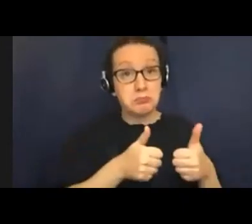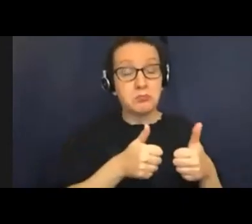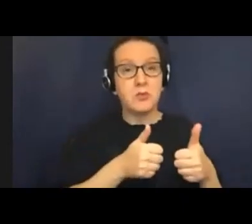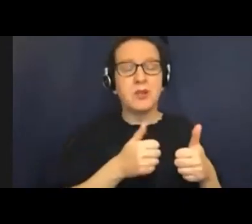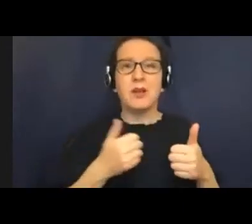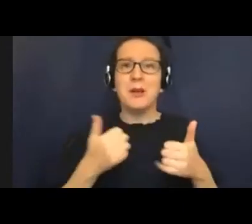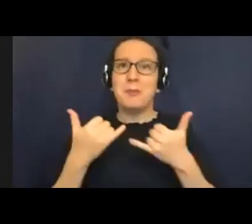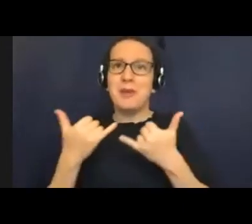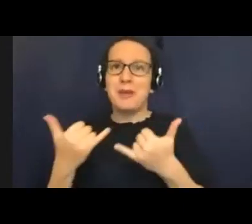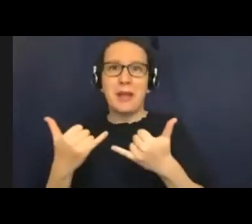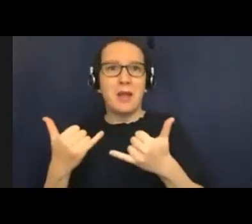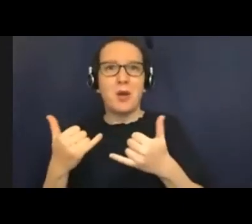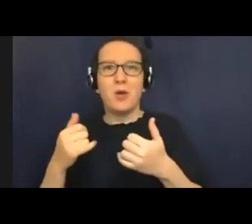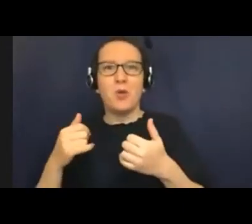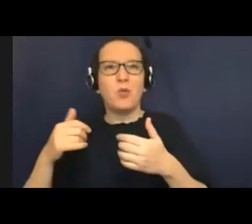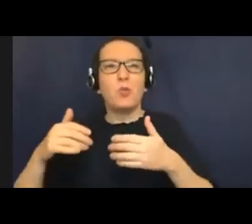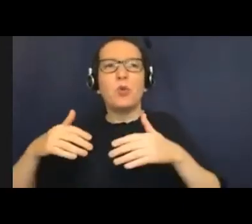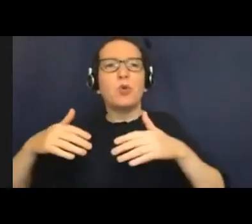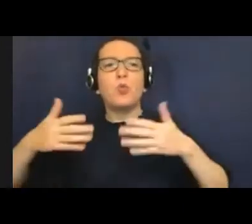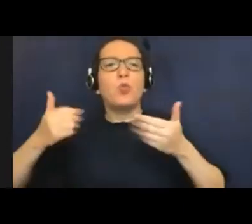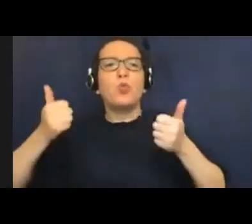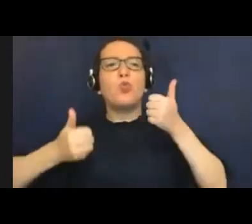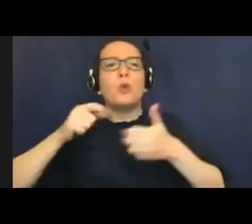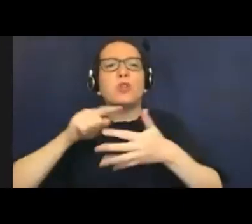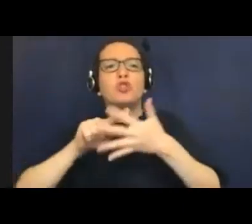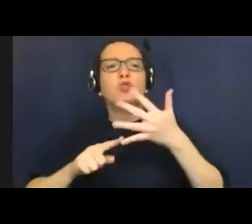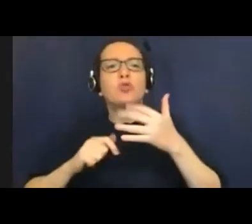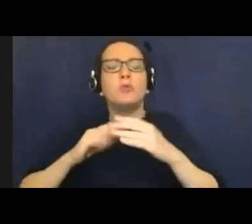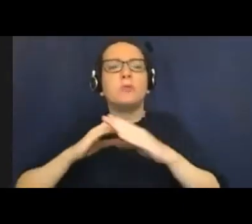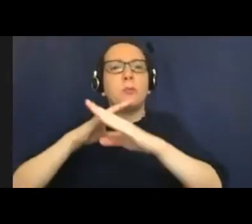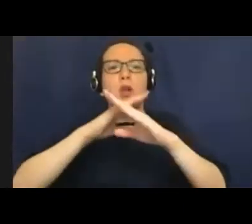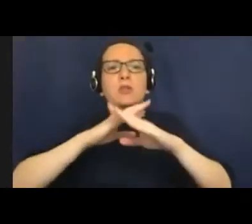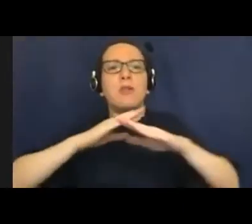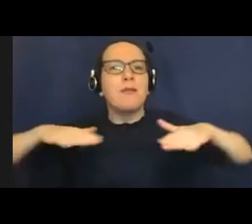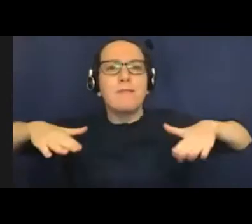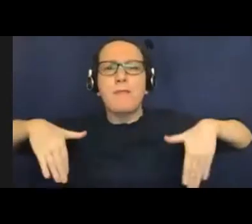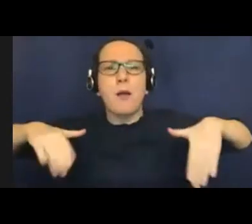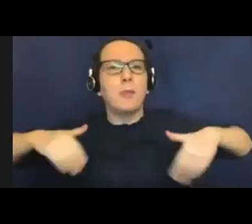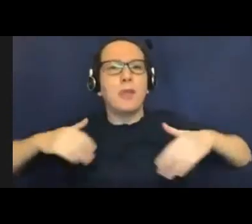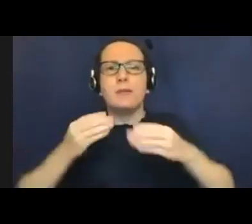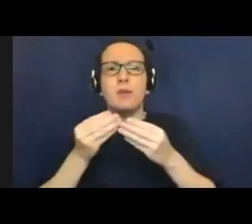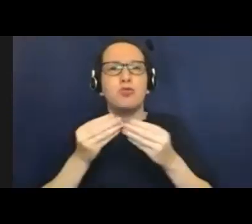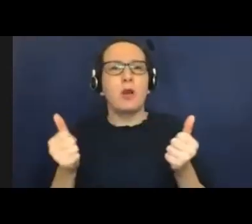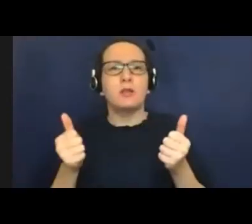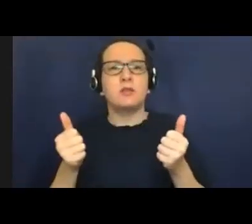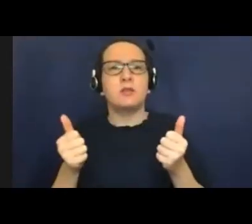not being adequately addressed at the moment, or not being addressed at all, Virginia?